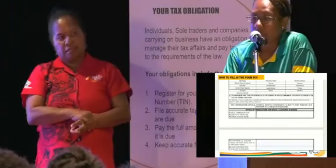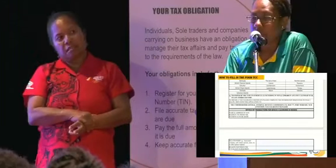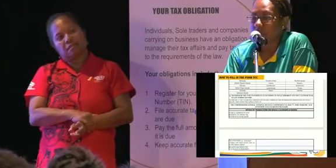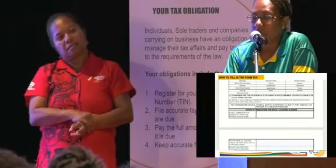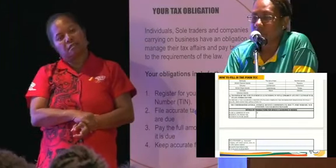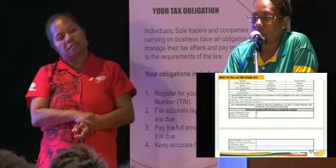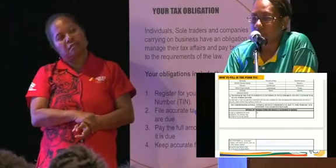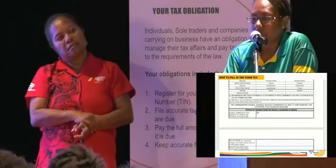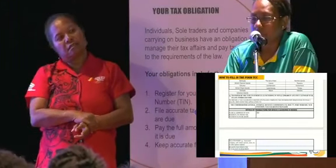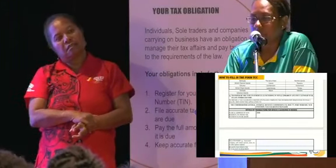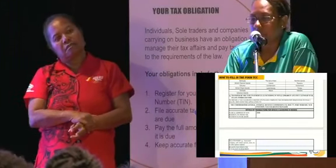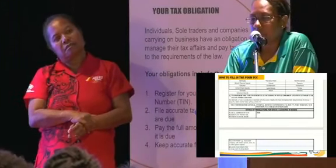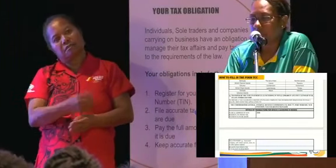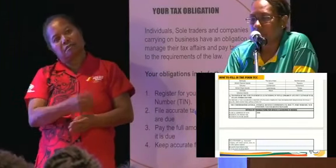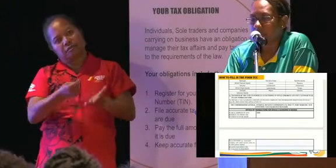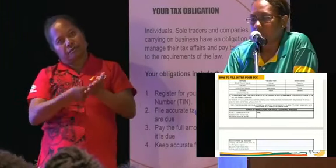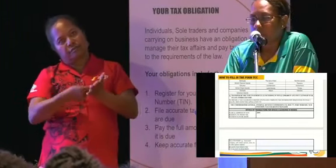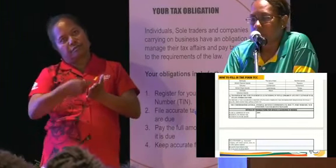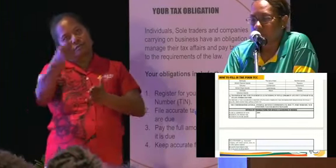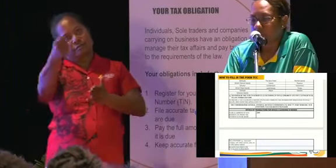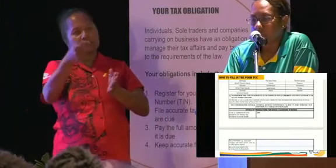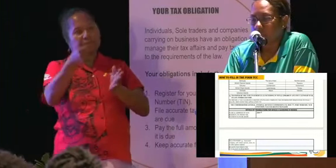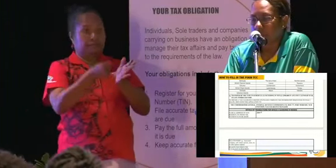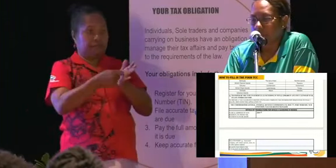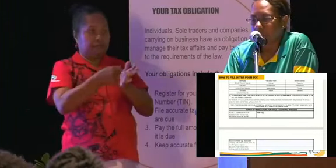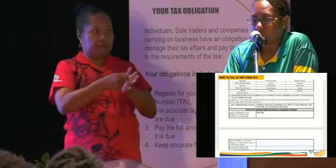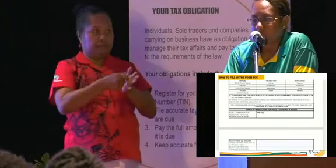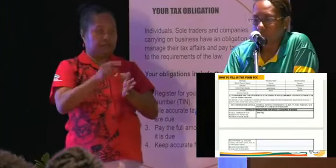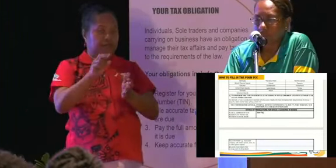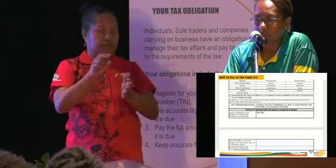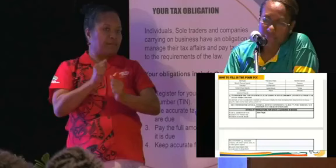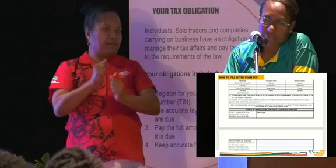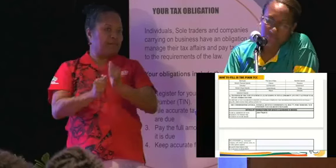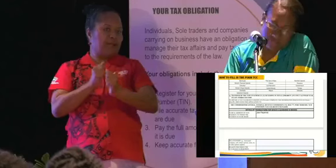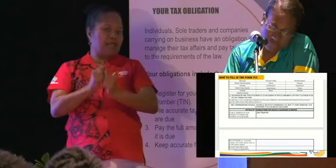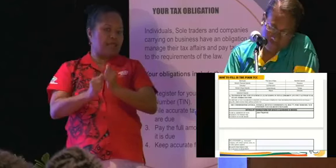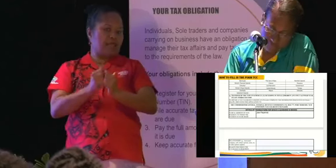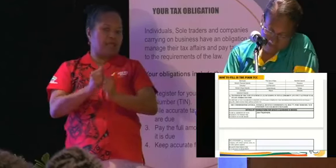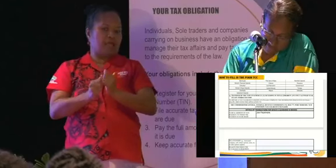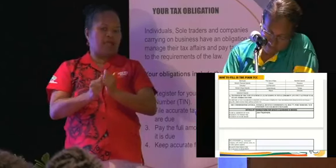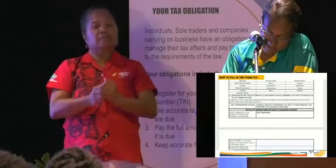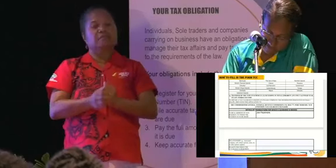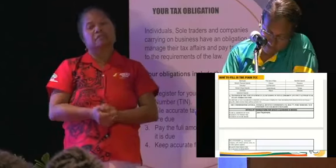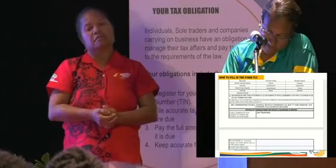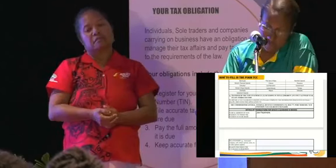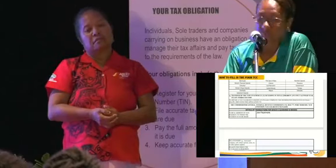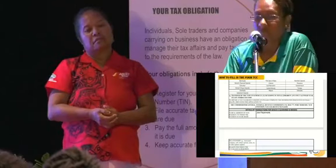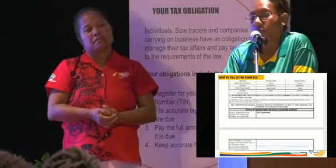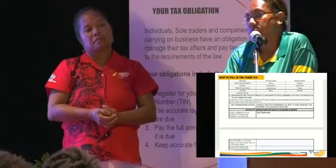She is sending money to her brother, Joe Paysmore.